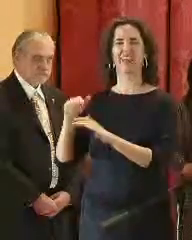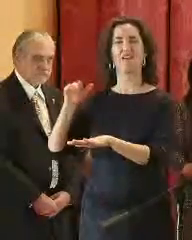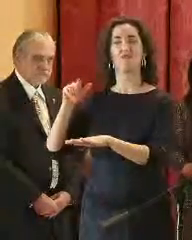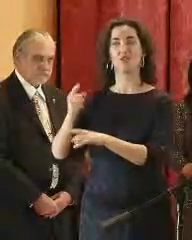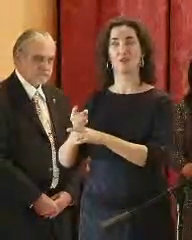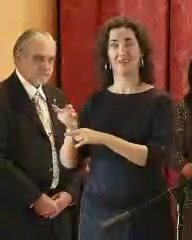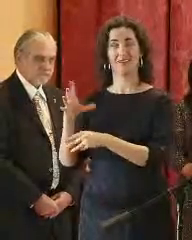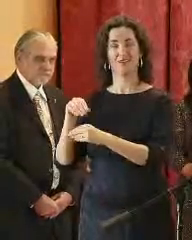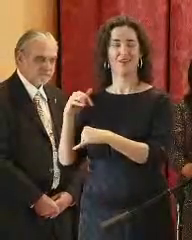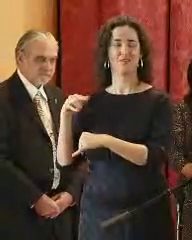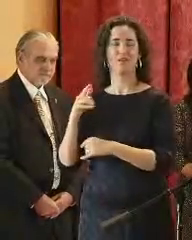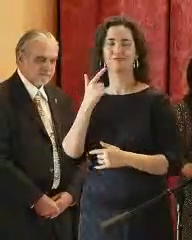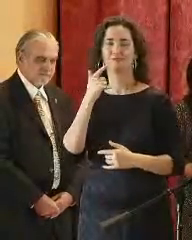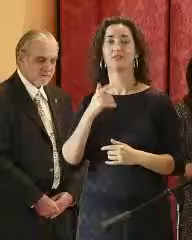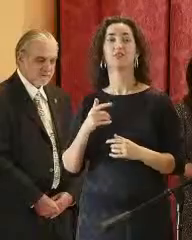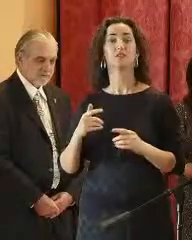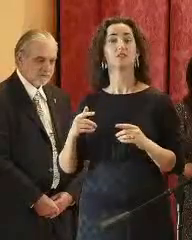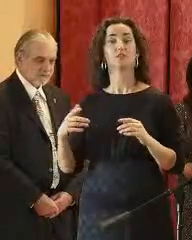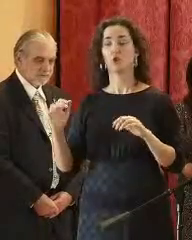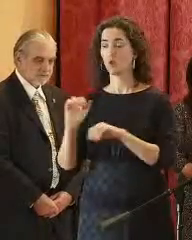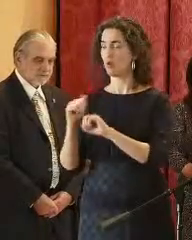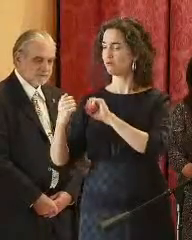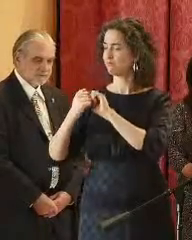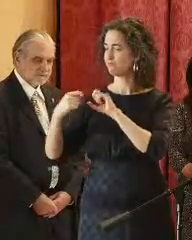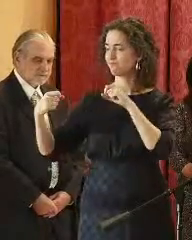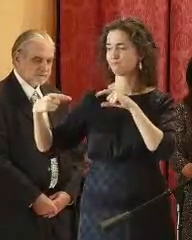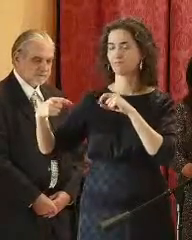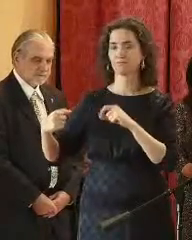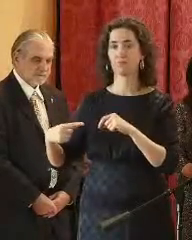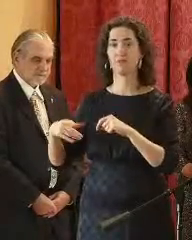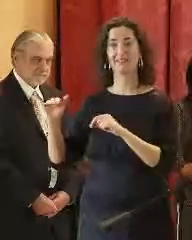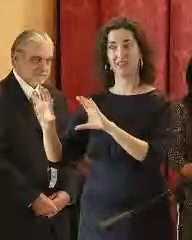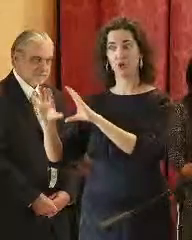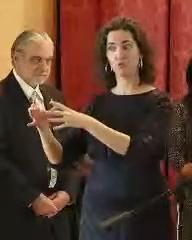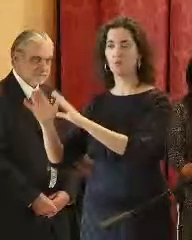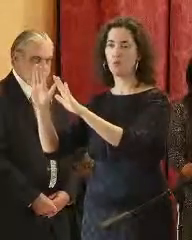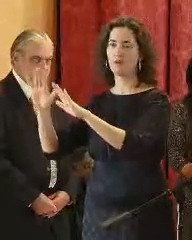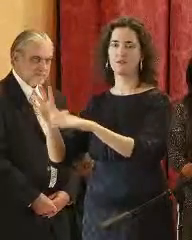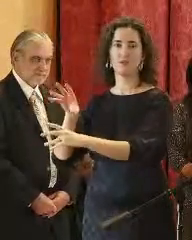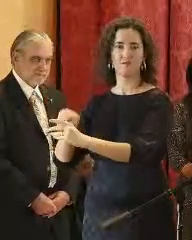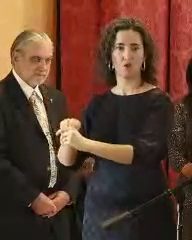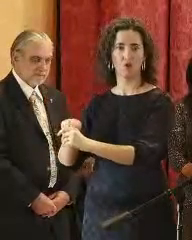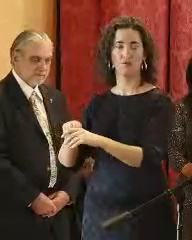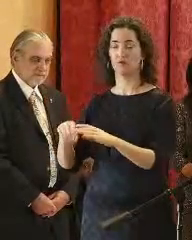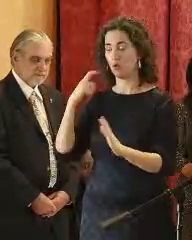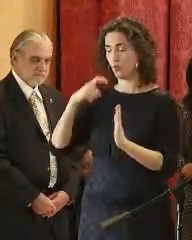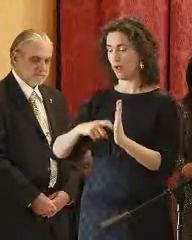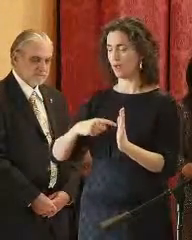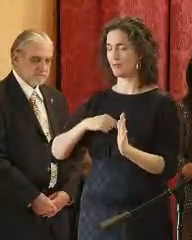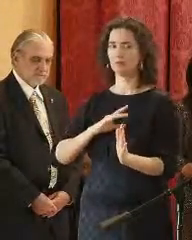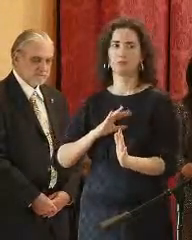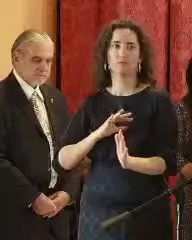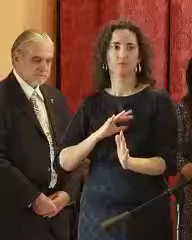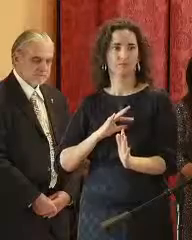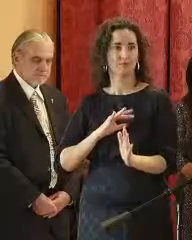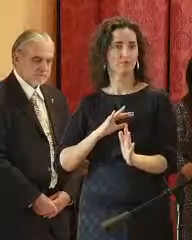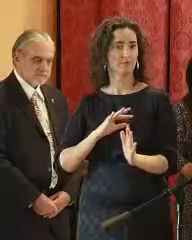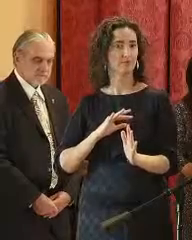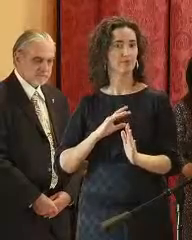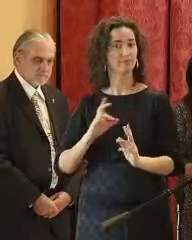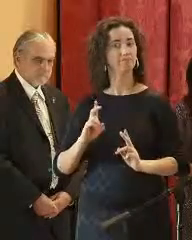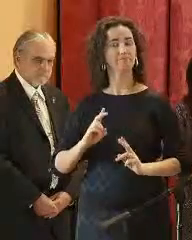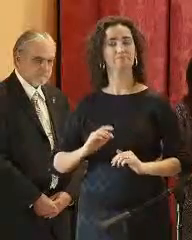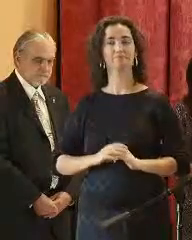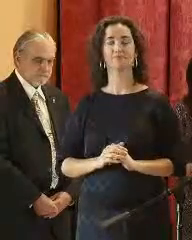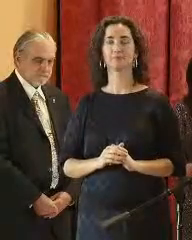huh? So it's a wonderful group to be a part of and to be recognized by them. This event is overwhelming.